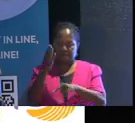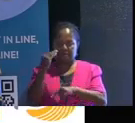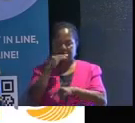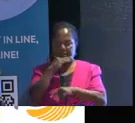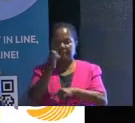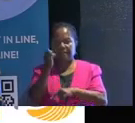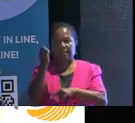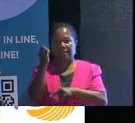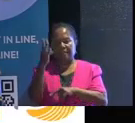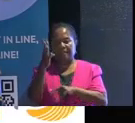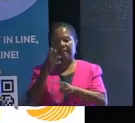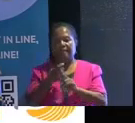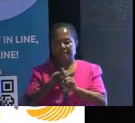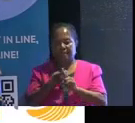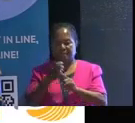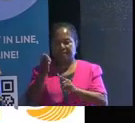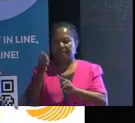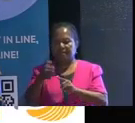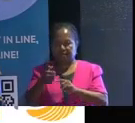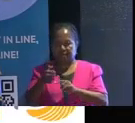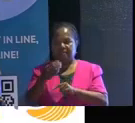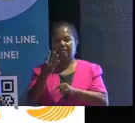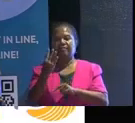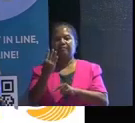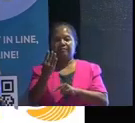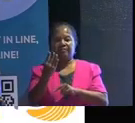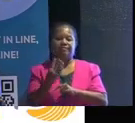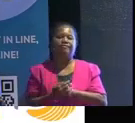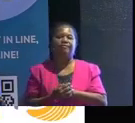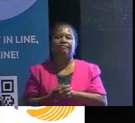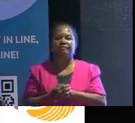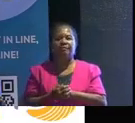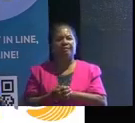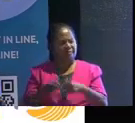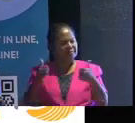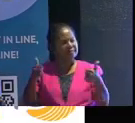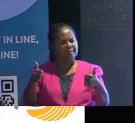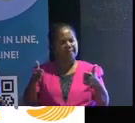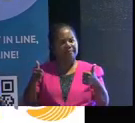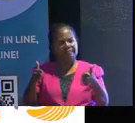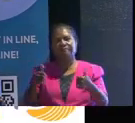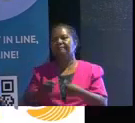be 10 kina, 64 toya. I'm straight, huh?